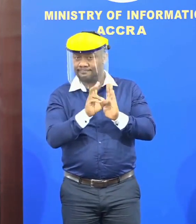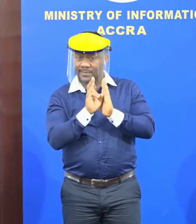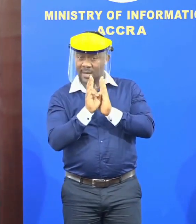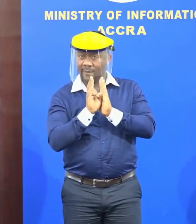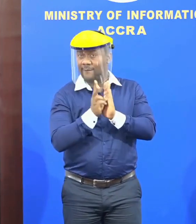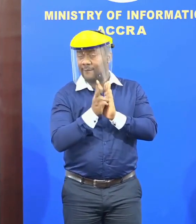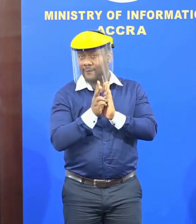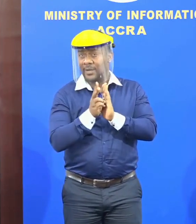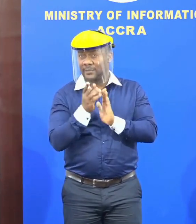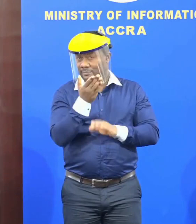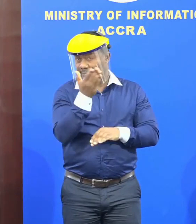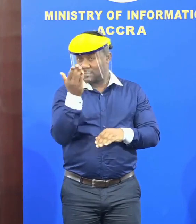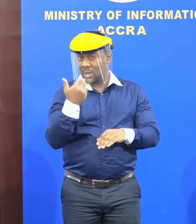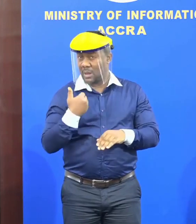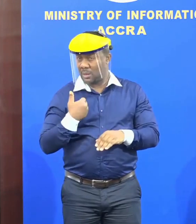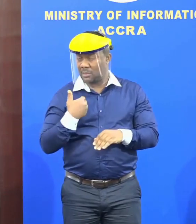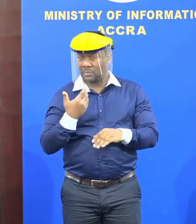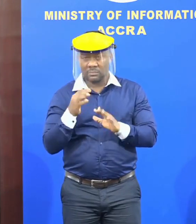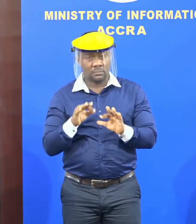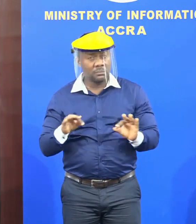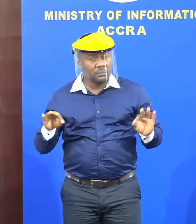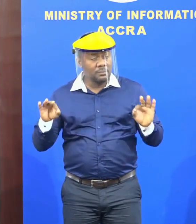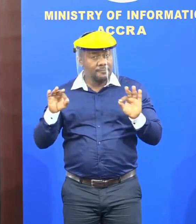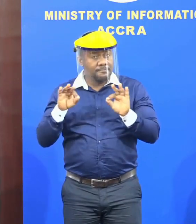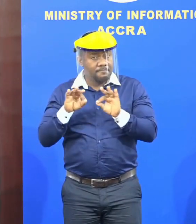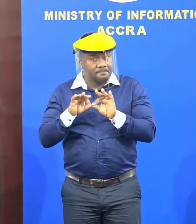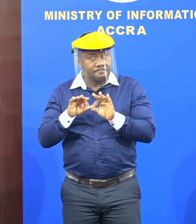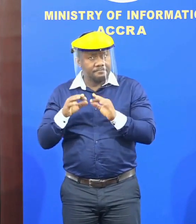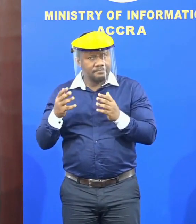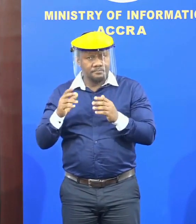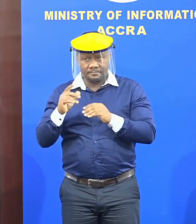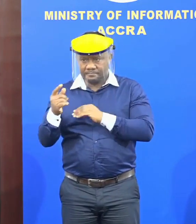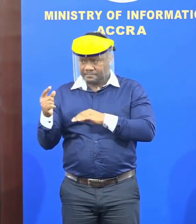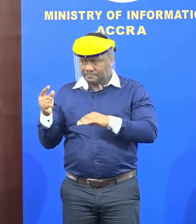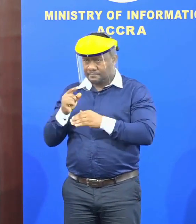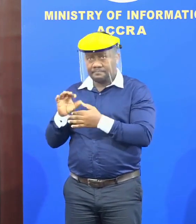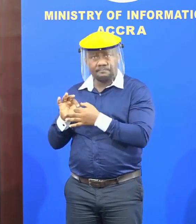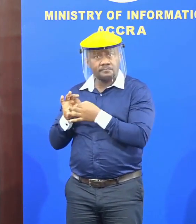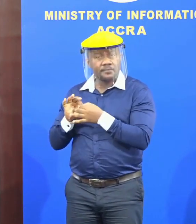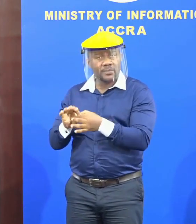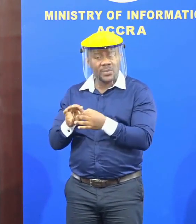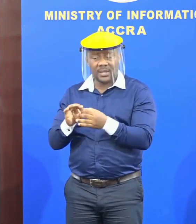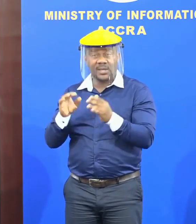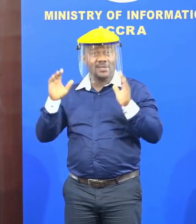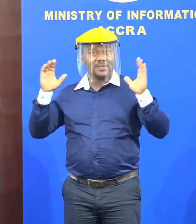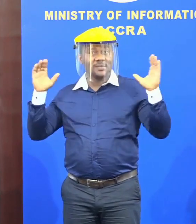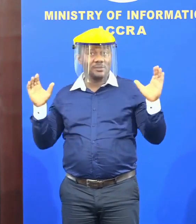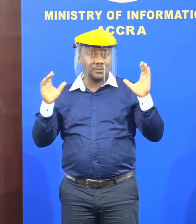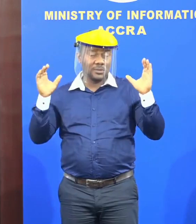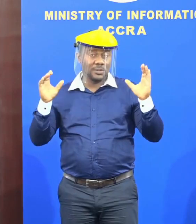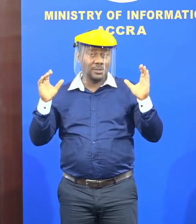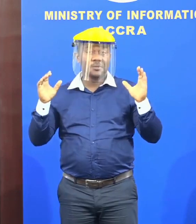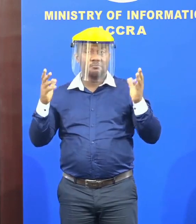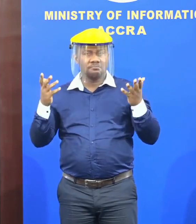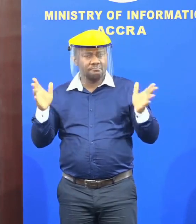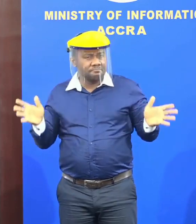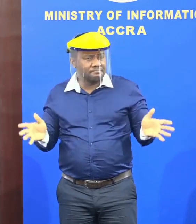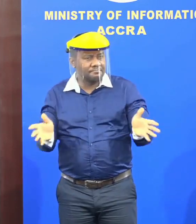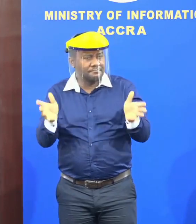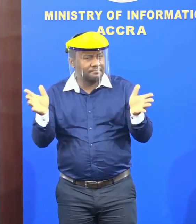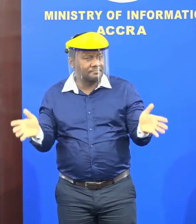Chocolate Week videos, where we have very influential voices joining the campaign and urging everyone